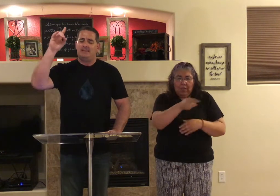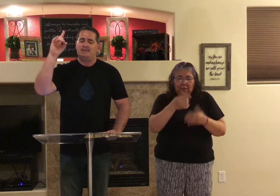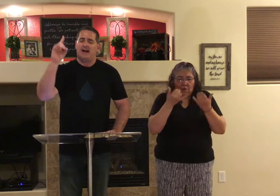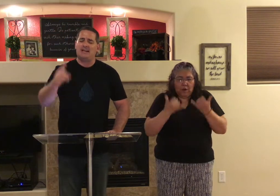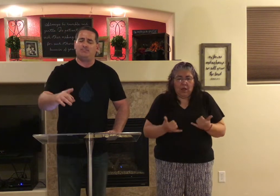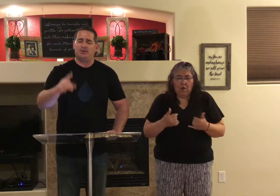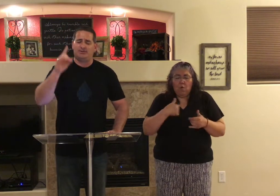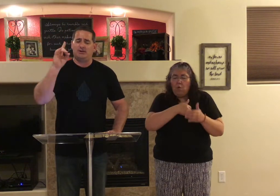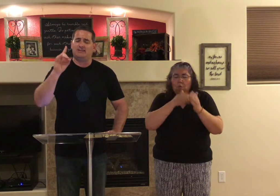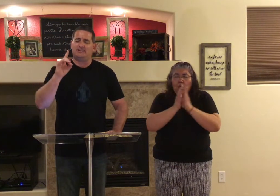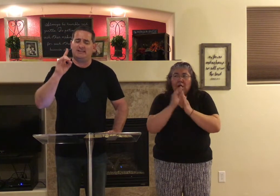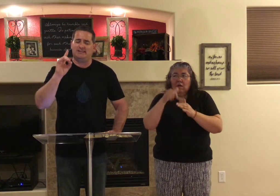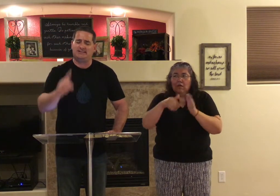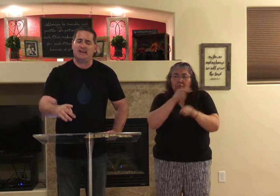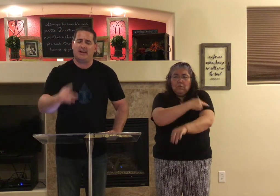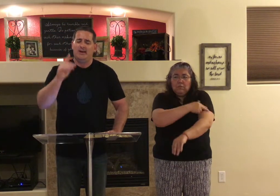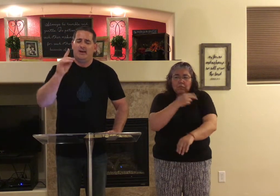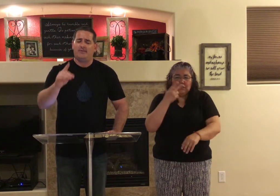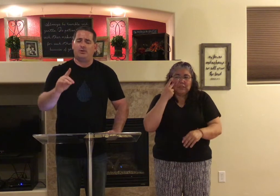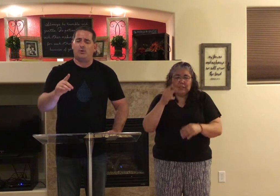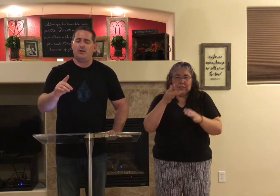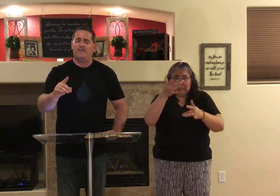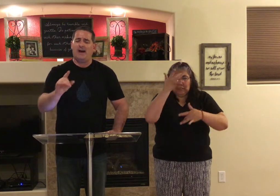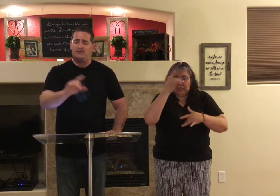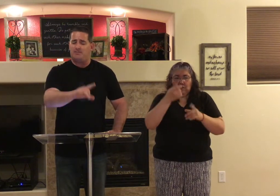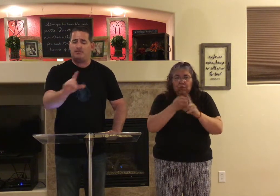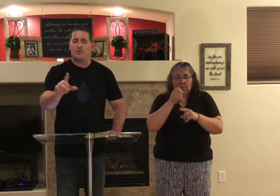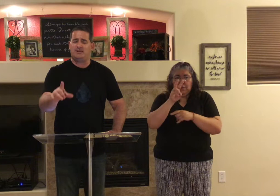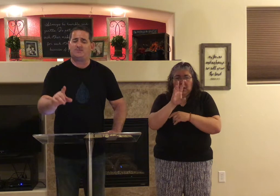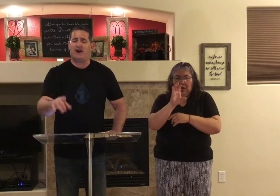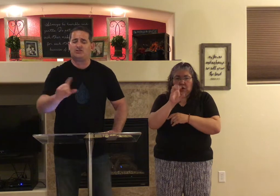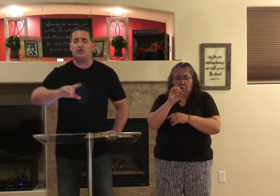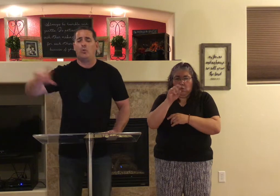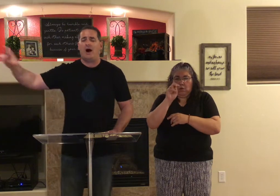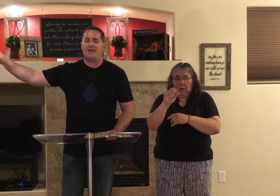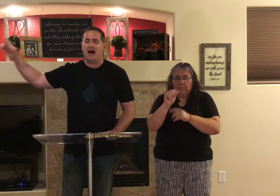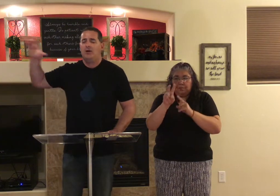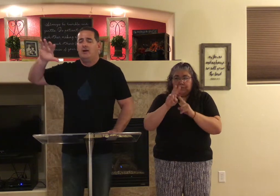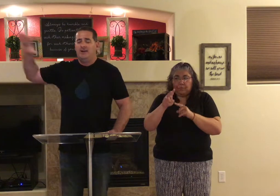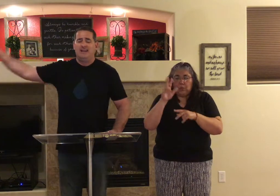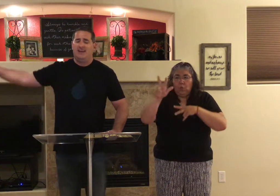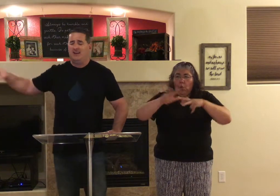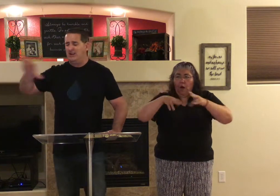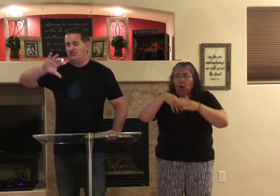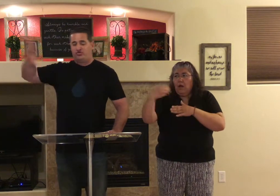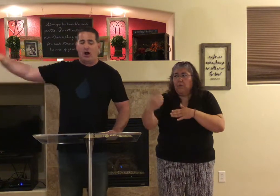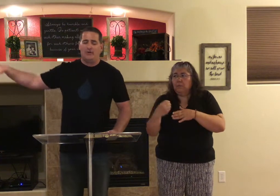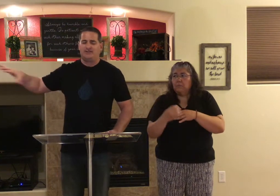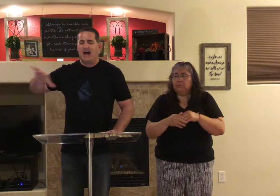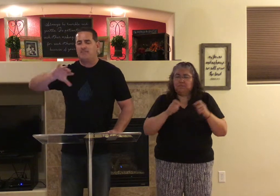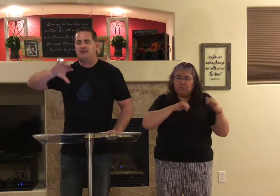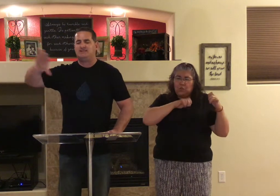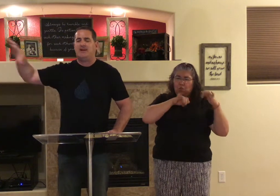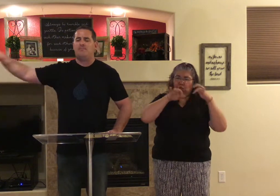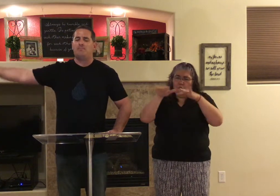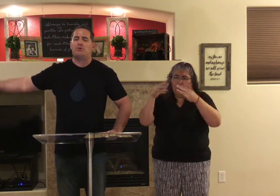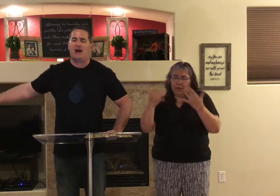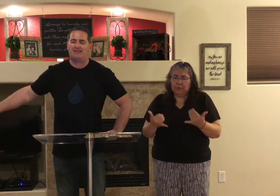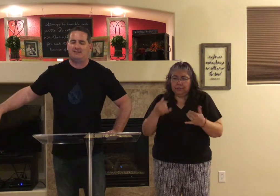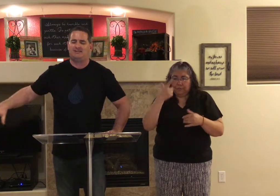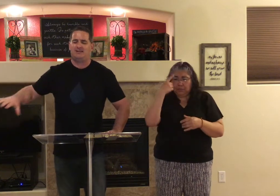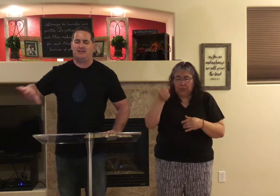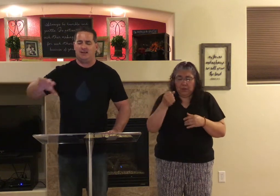that these hospitals are going to see the sick of the coronavirus. People with this virus are going to walk out in droves, God, because they have